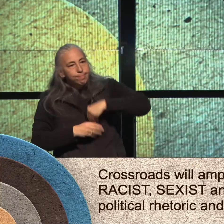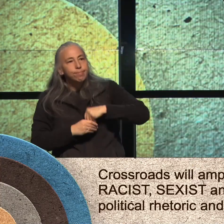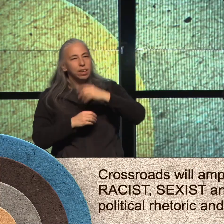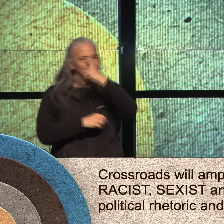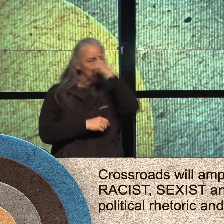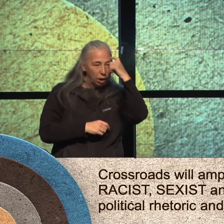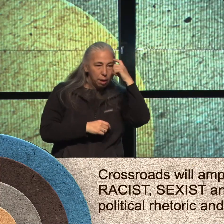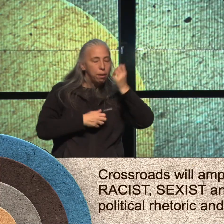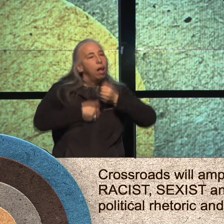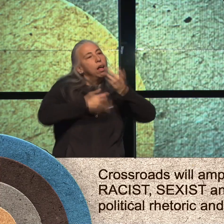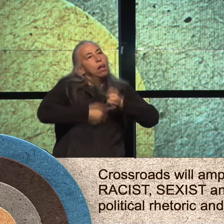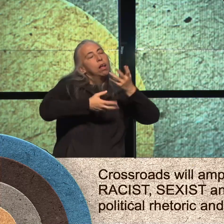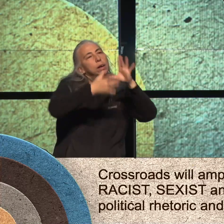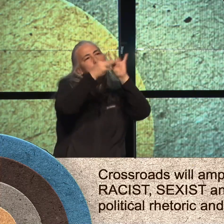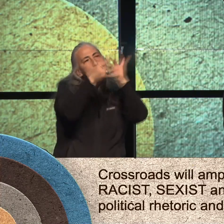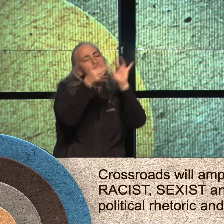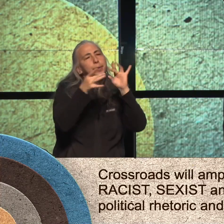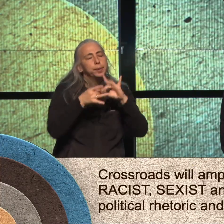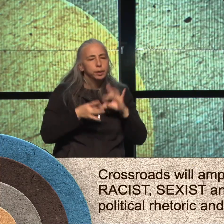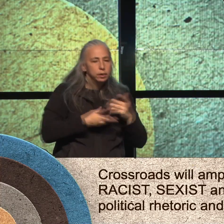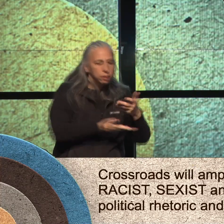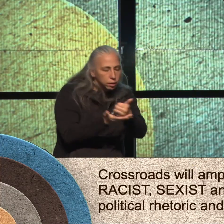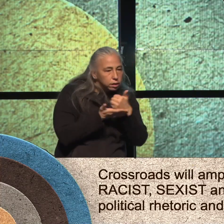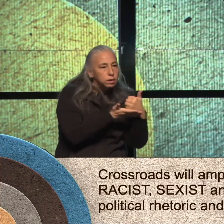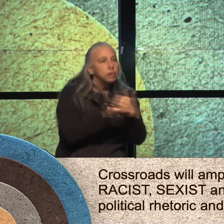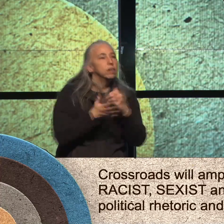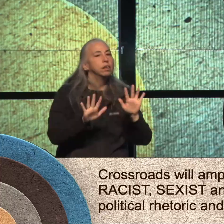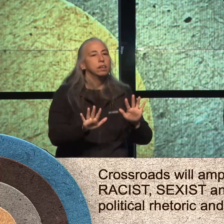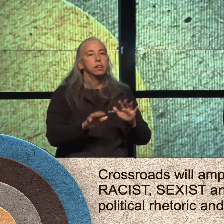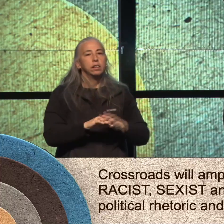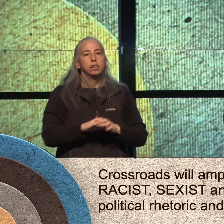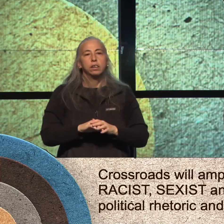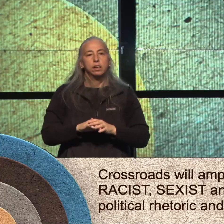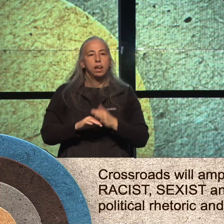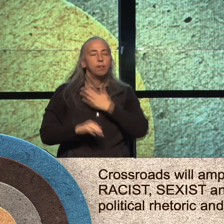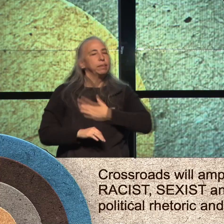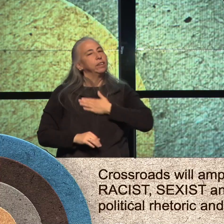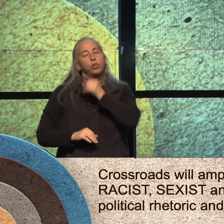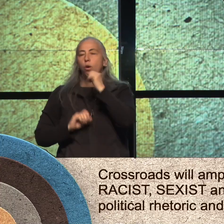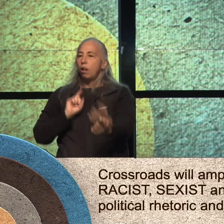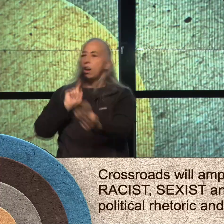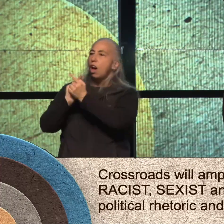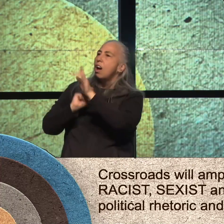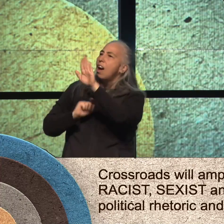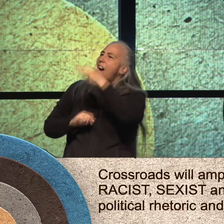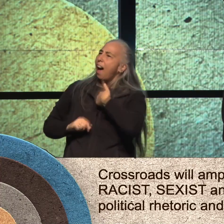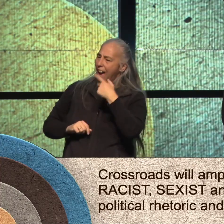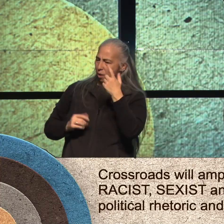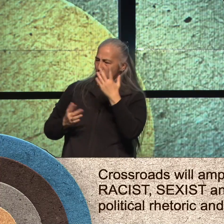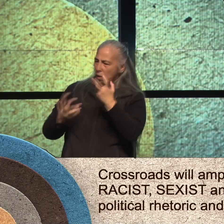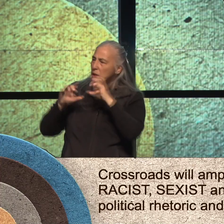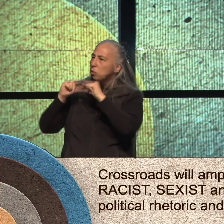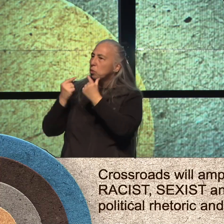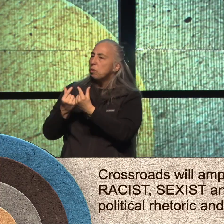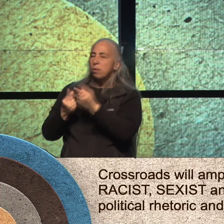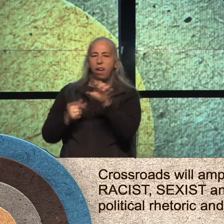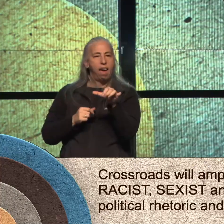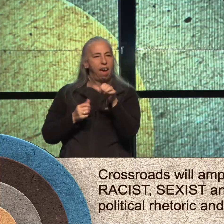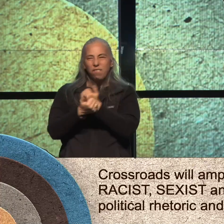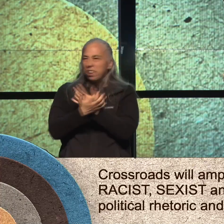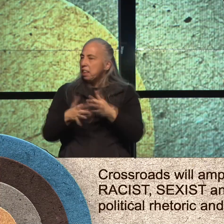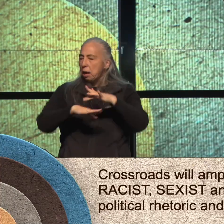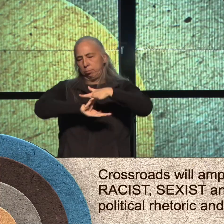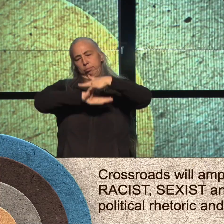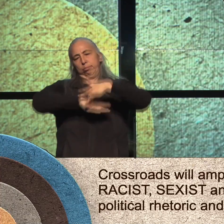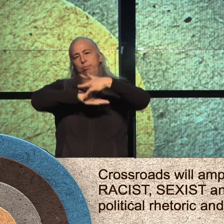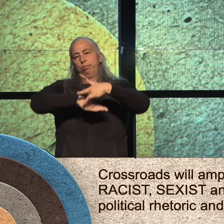And please don't come to me and say, well, how come I don't have a group? How come I don't have, why is everything about that? And